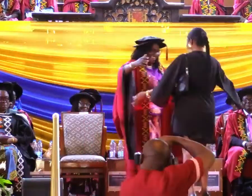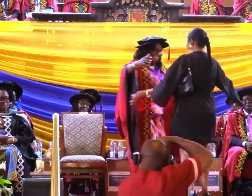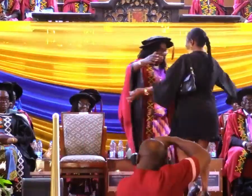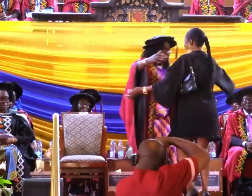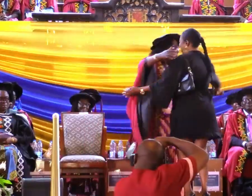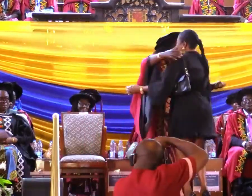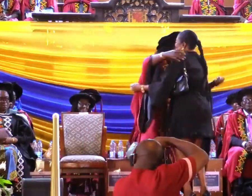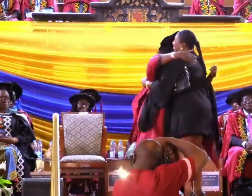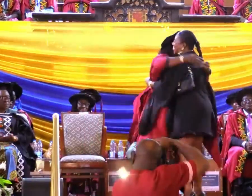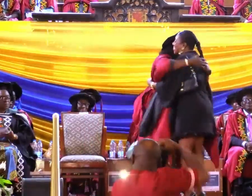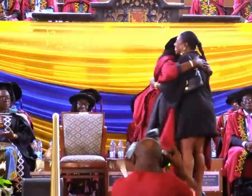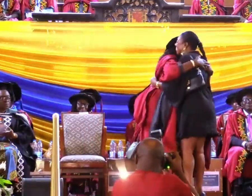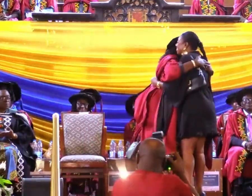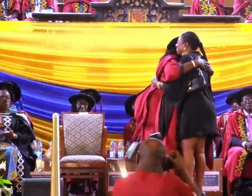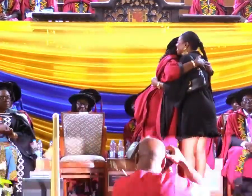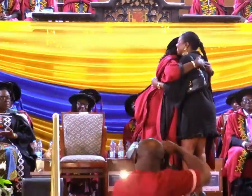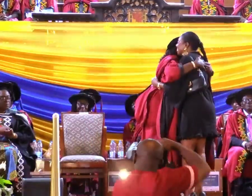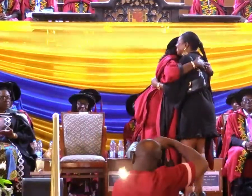kindly ask